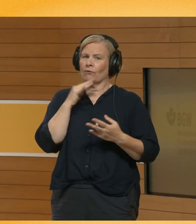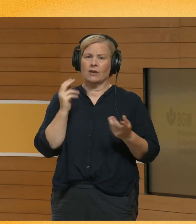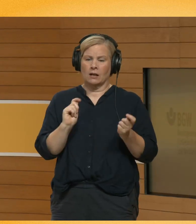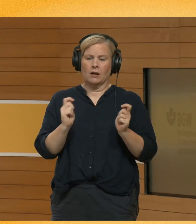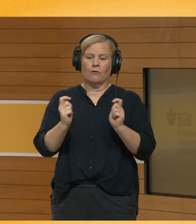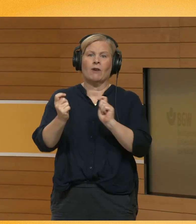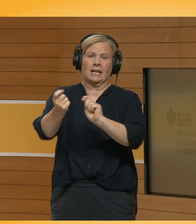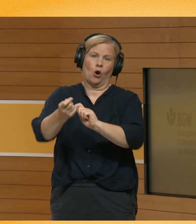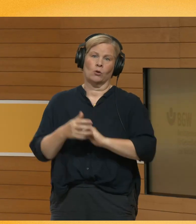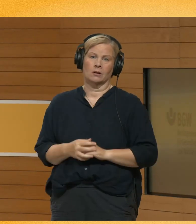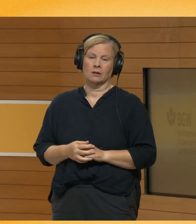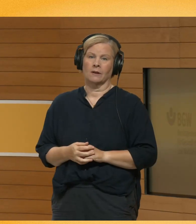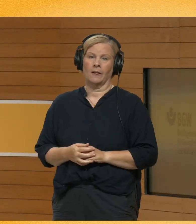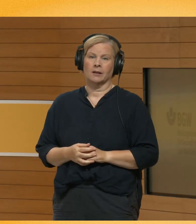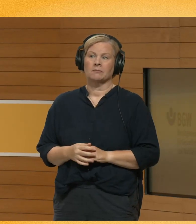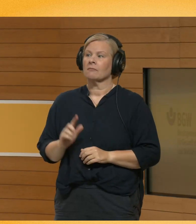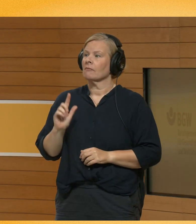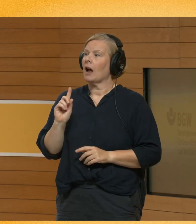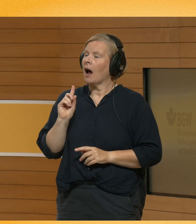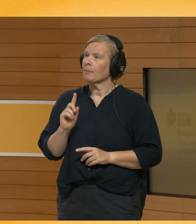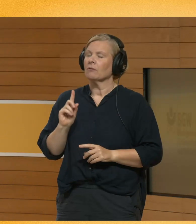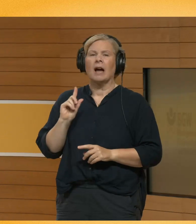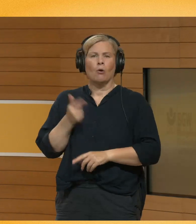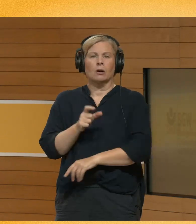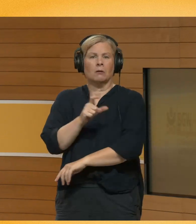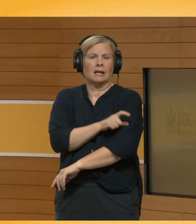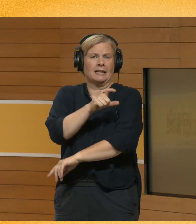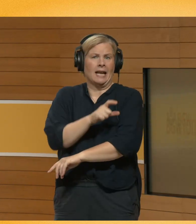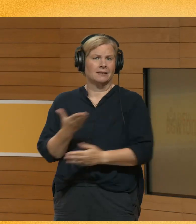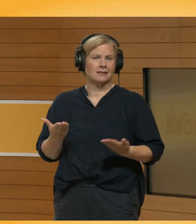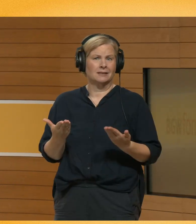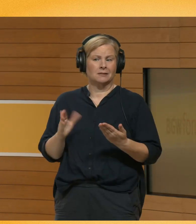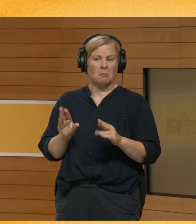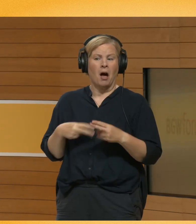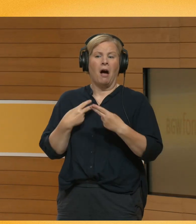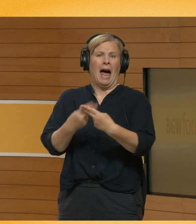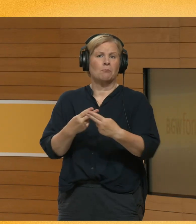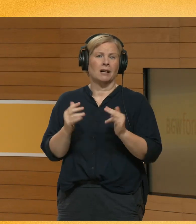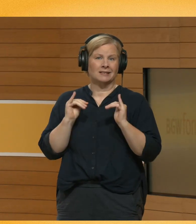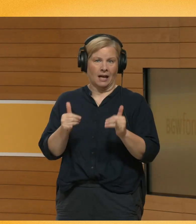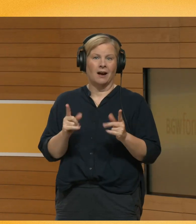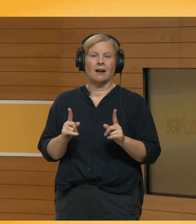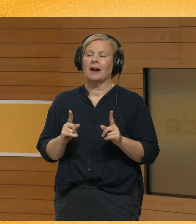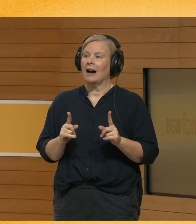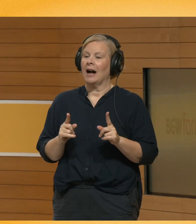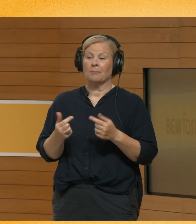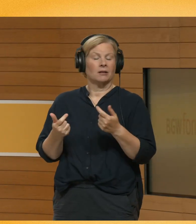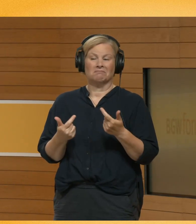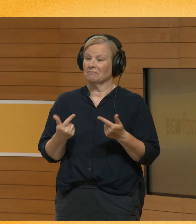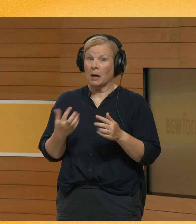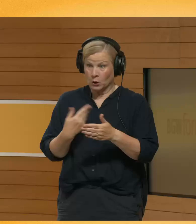I suppose to channel that, we'd found during the pandemic, staff are coming up with new ways of working. They